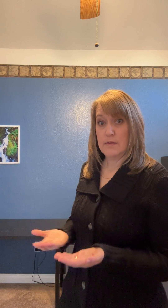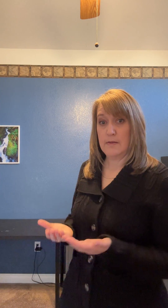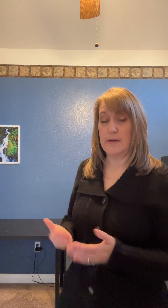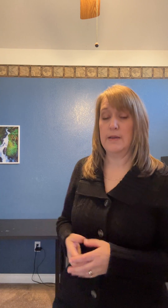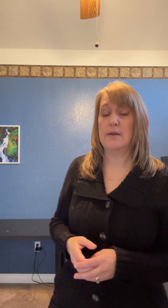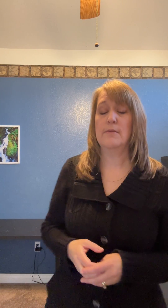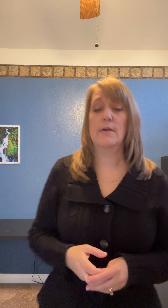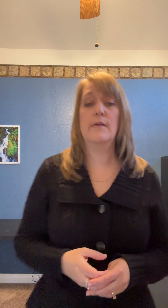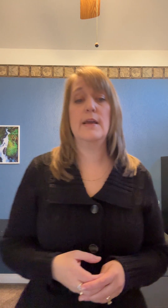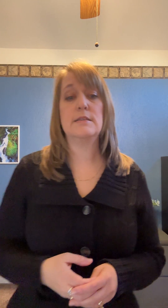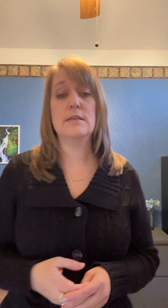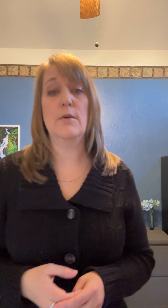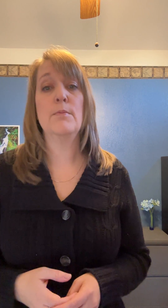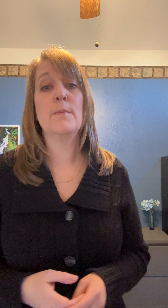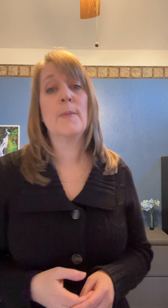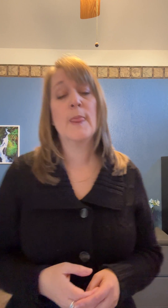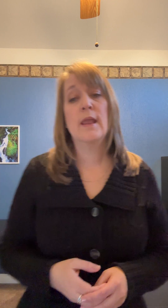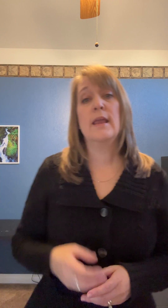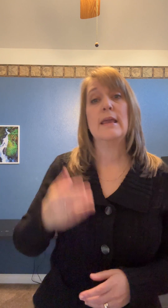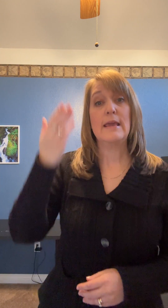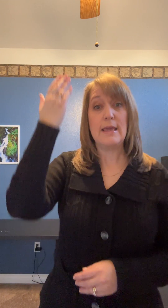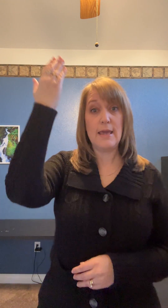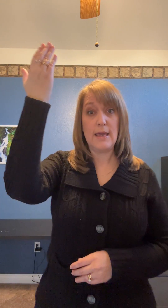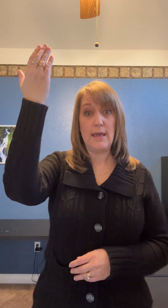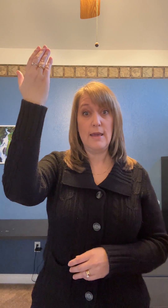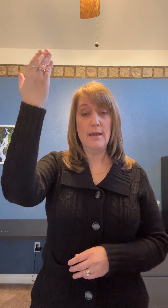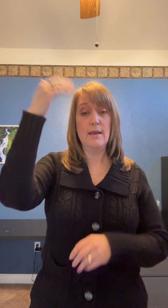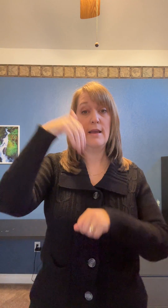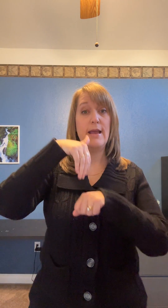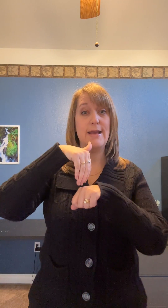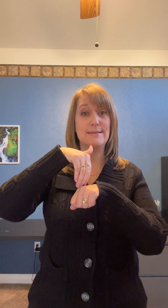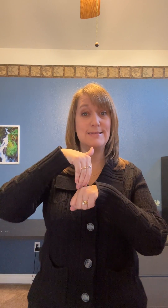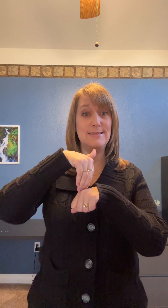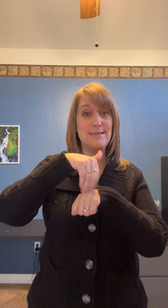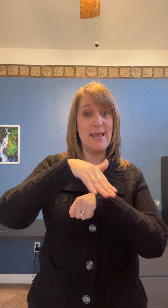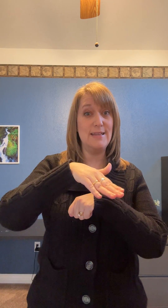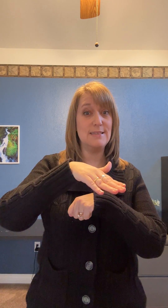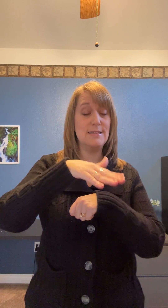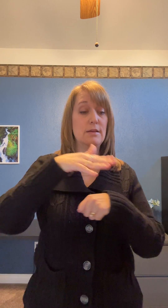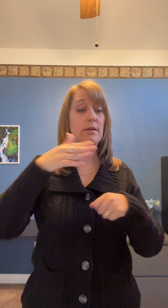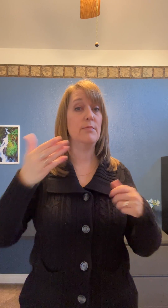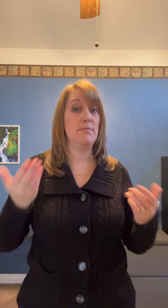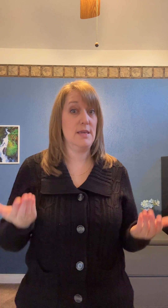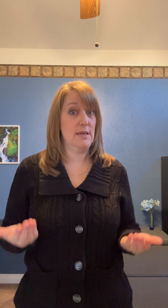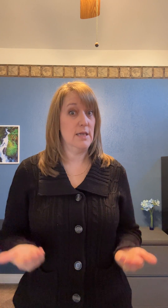There we go. All right, so he has sent me